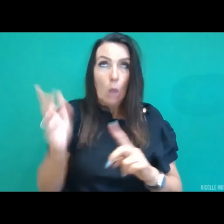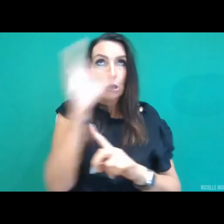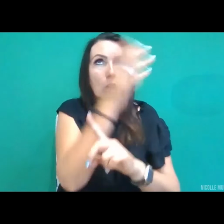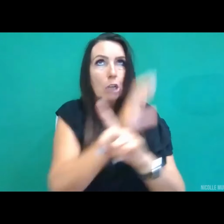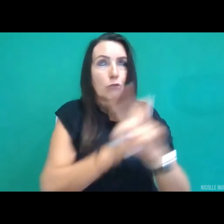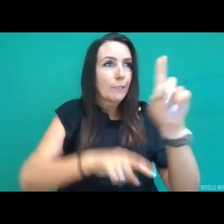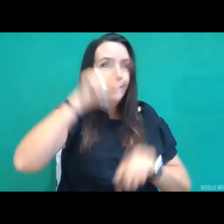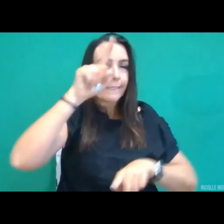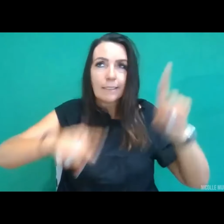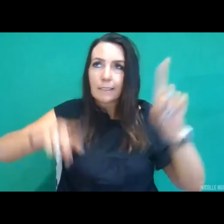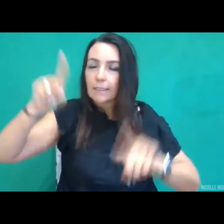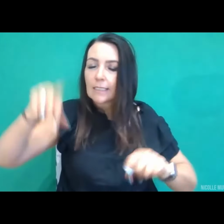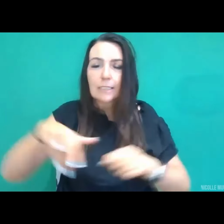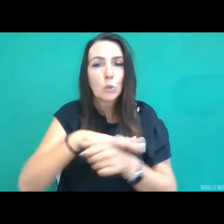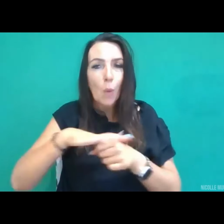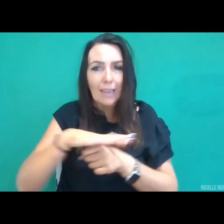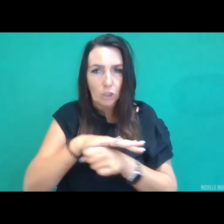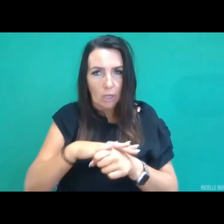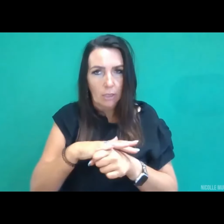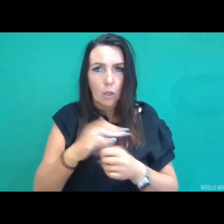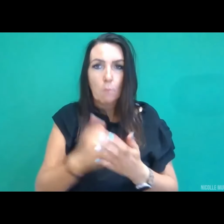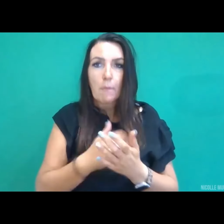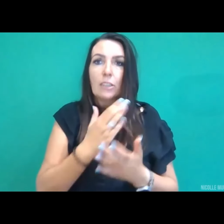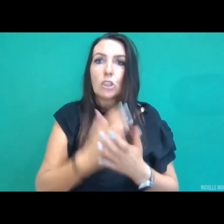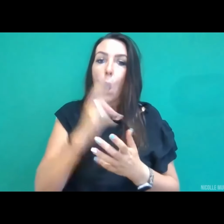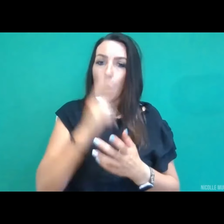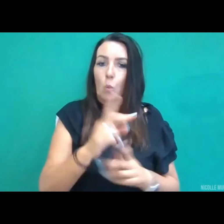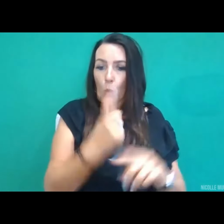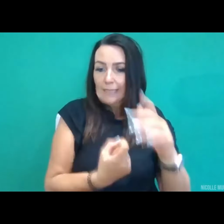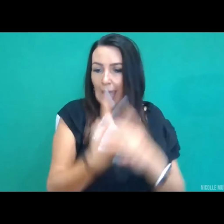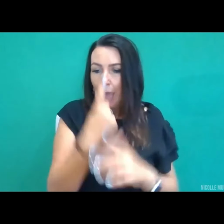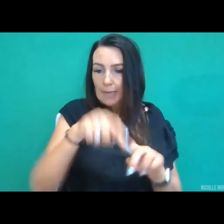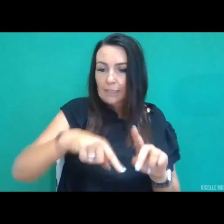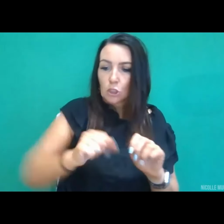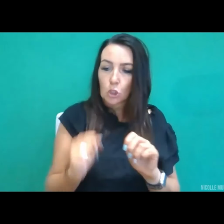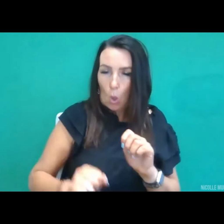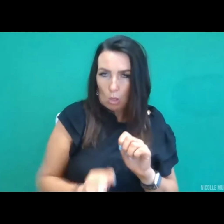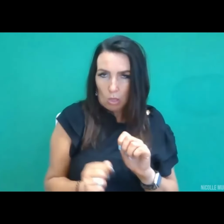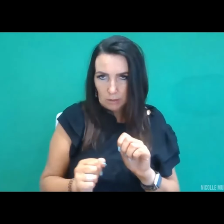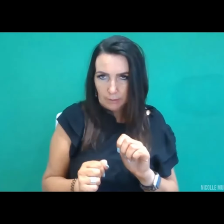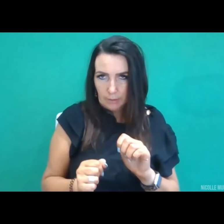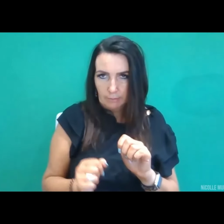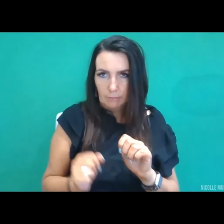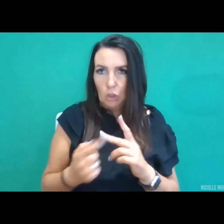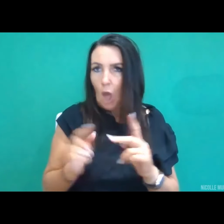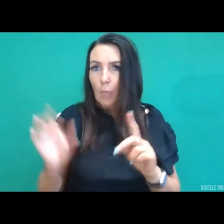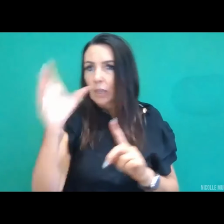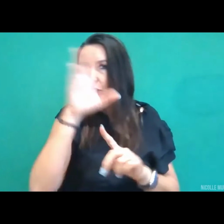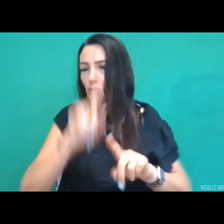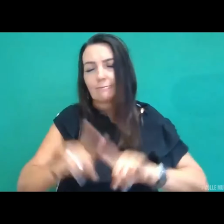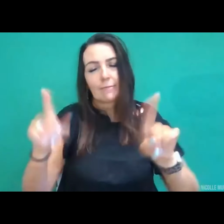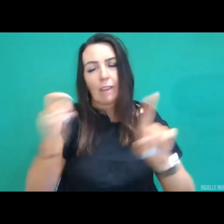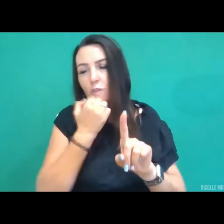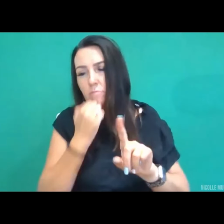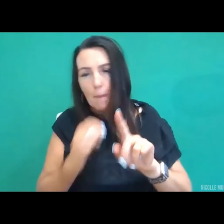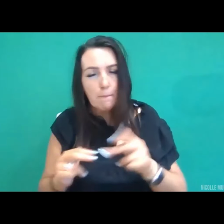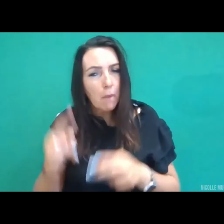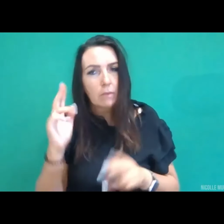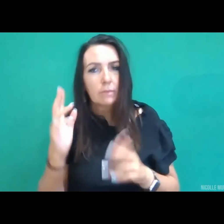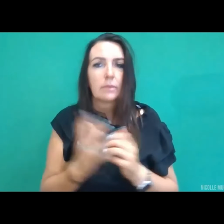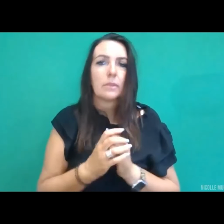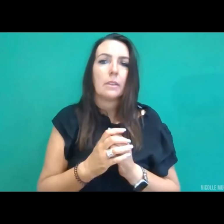So ensure that you're looking at Scottish specific information from the sources I've mentioned. Now, the NHS Inform